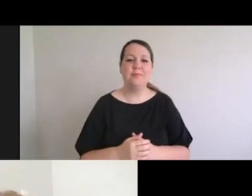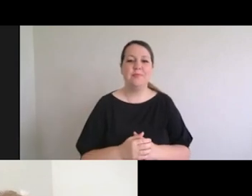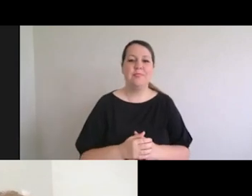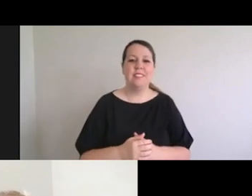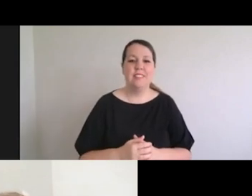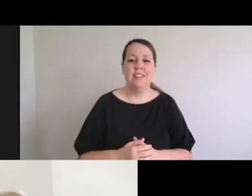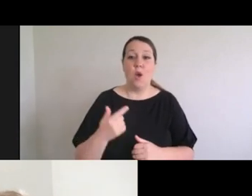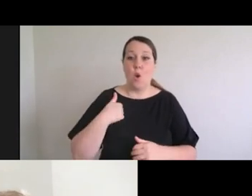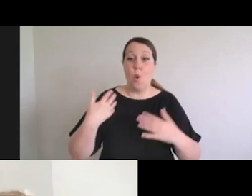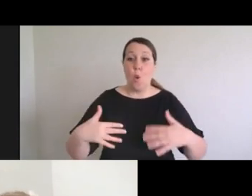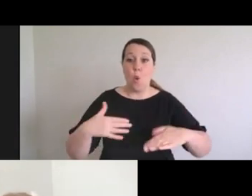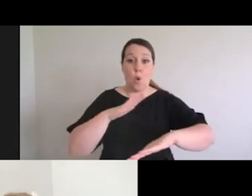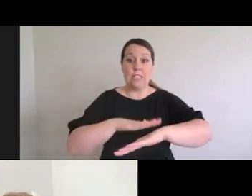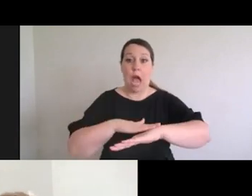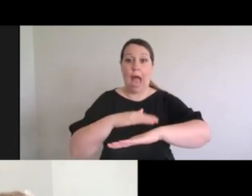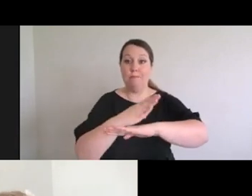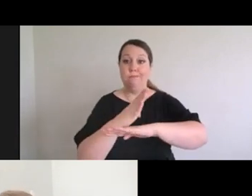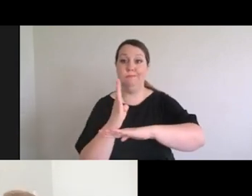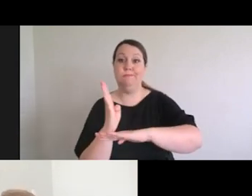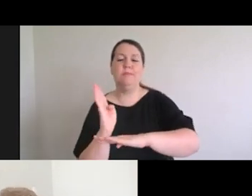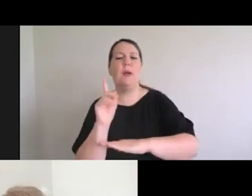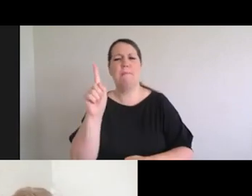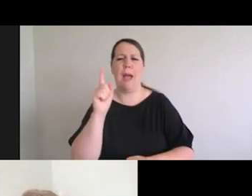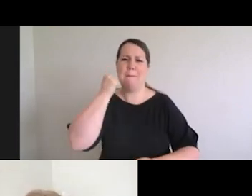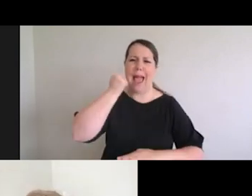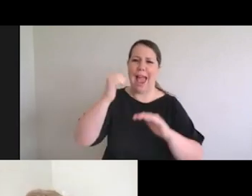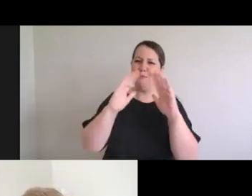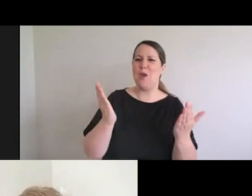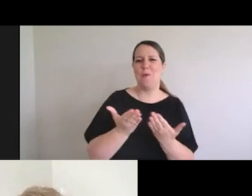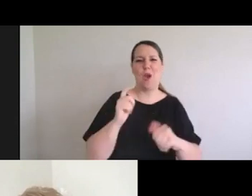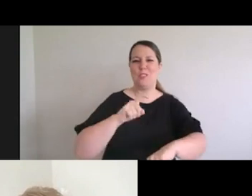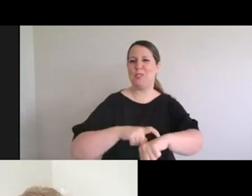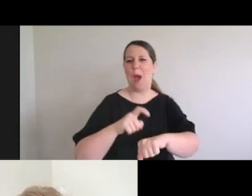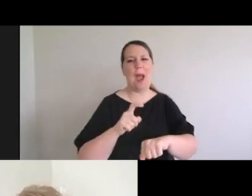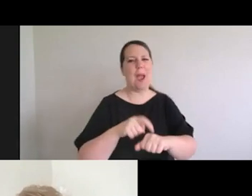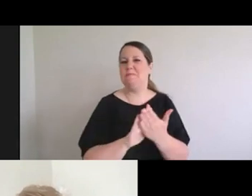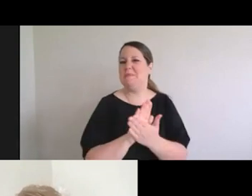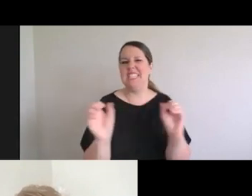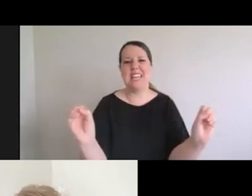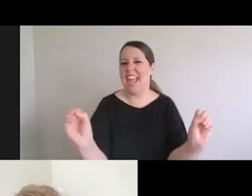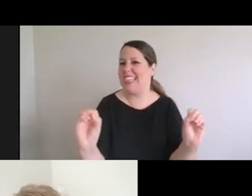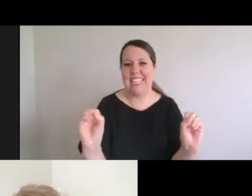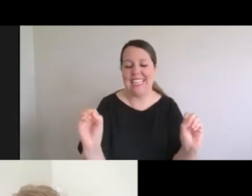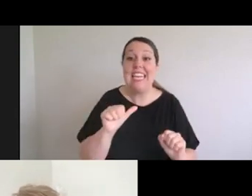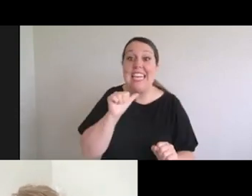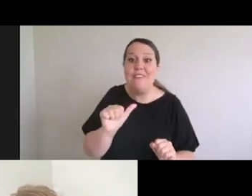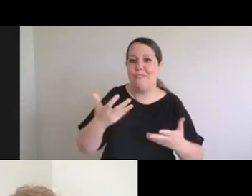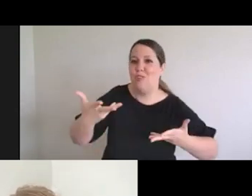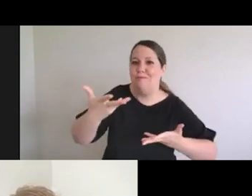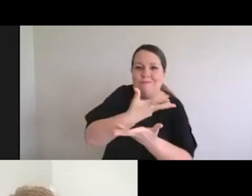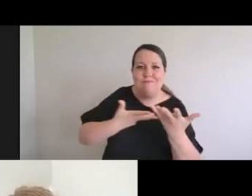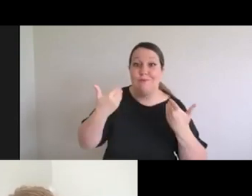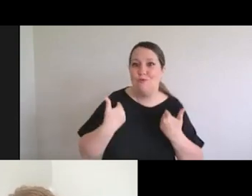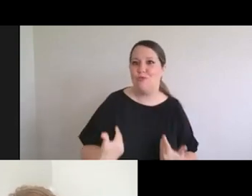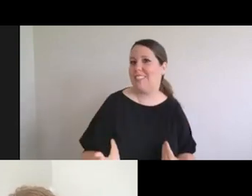of gone over time, but you know, in Māoridom, time does not mean anything when the kōrero is rich and has been rich today.